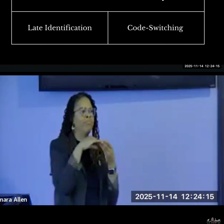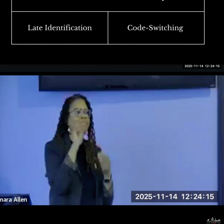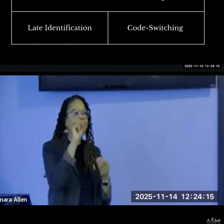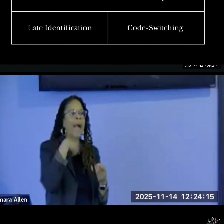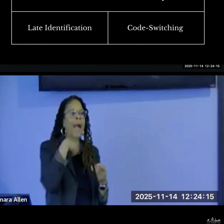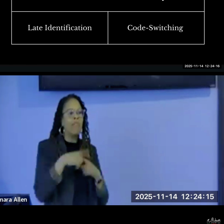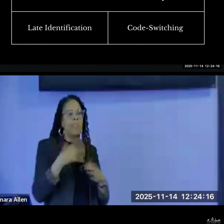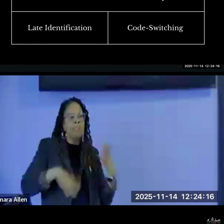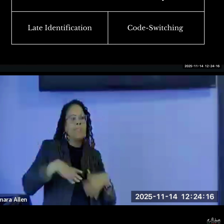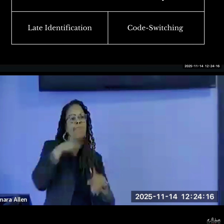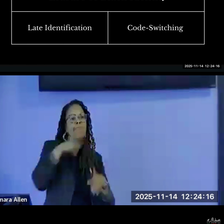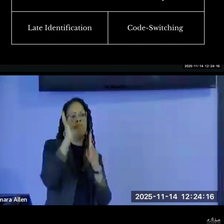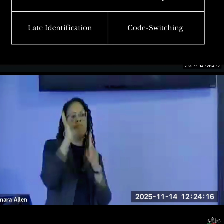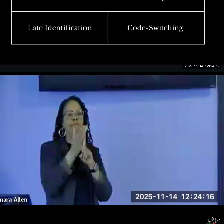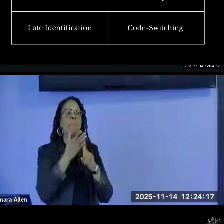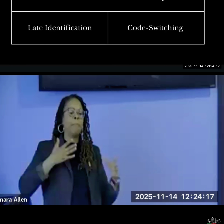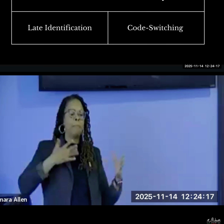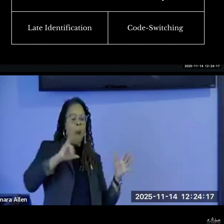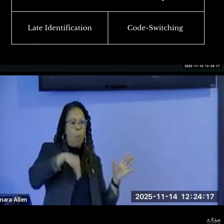life.